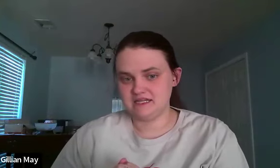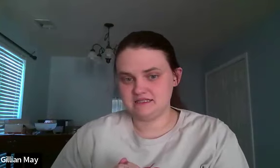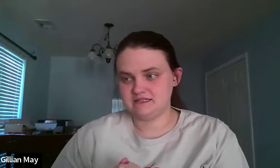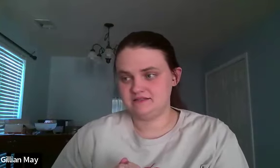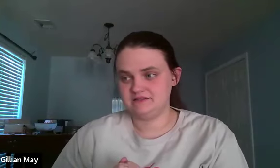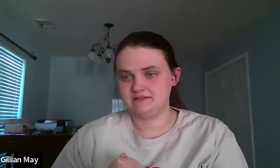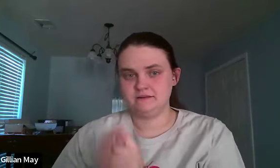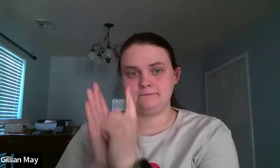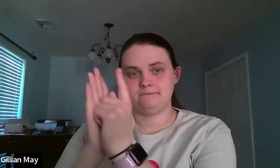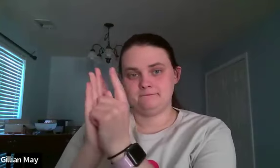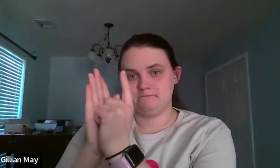minute.